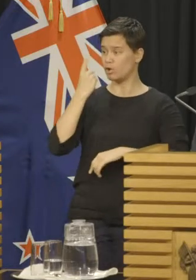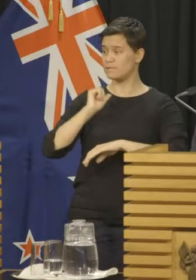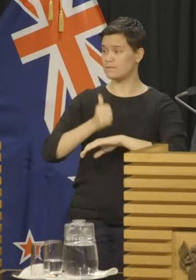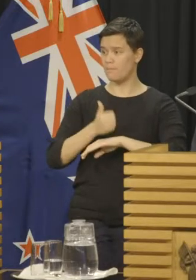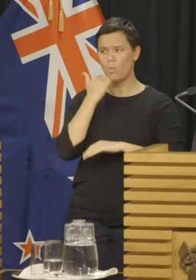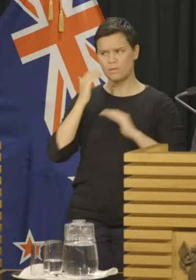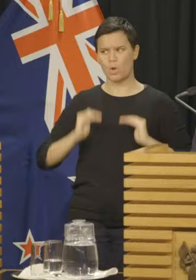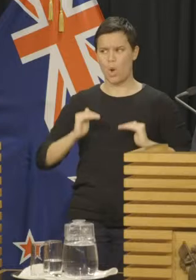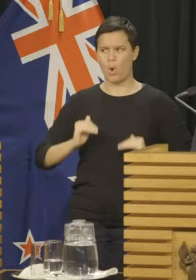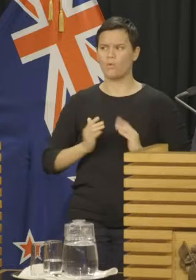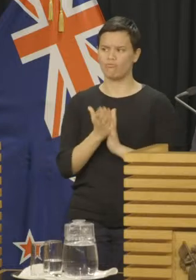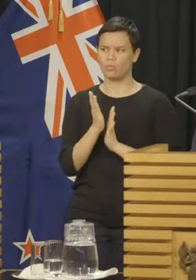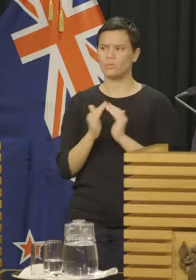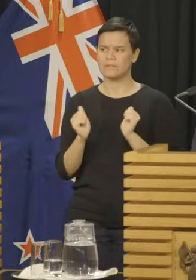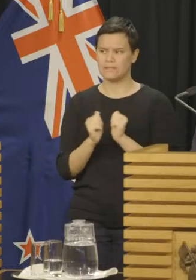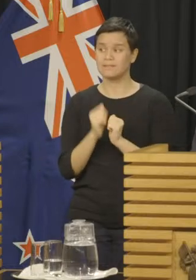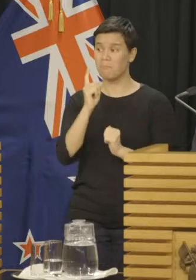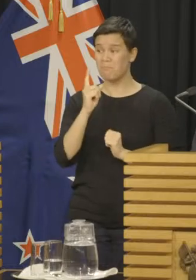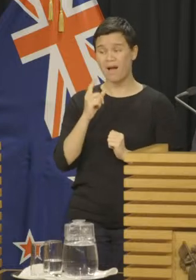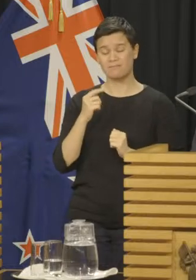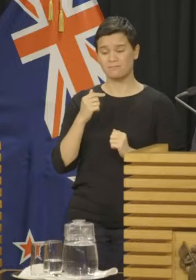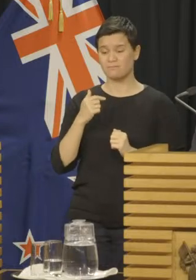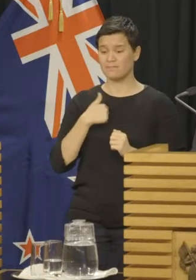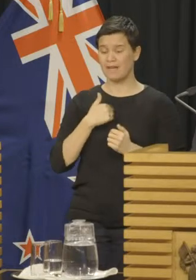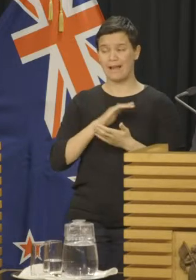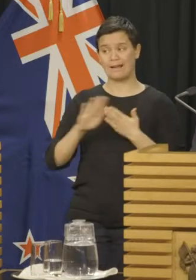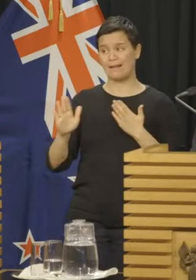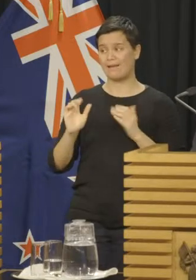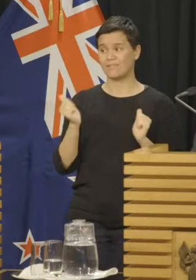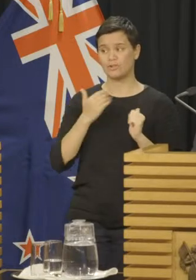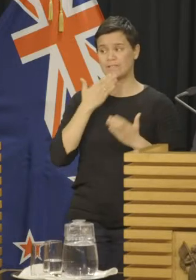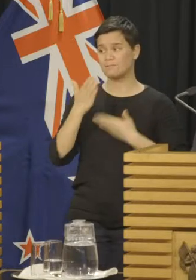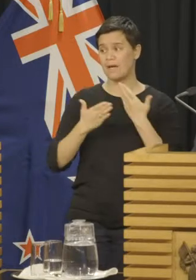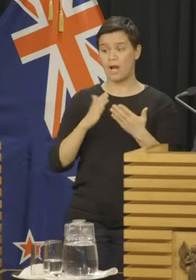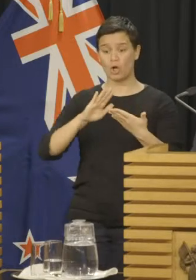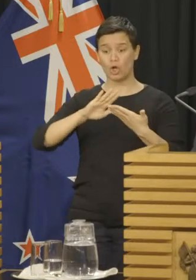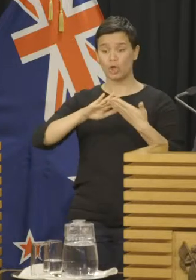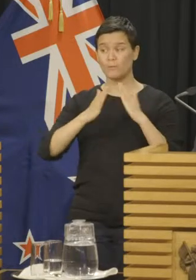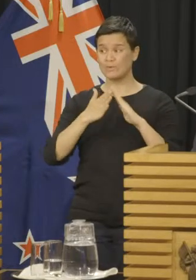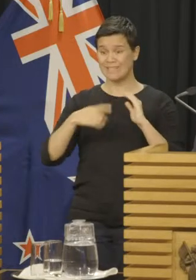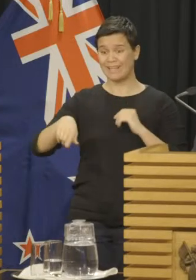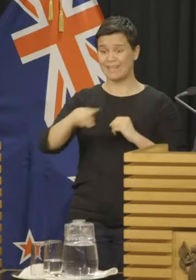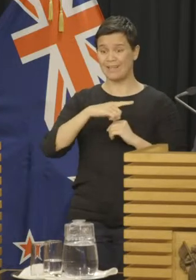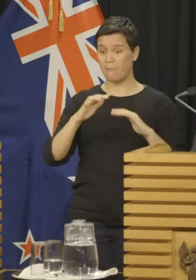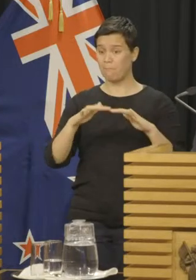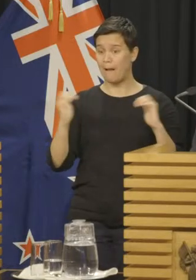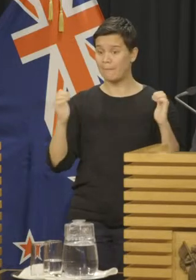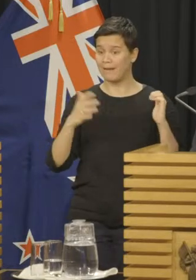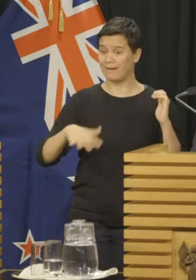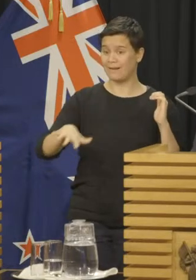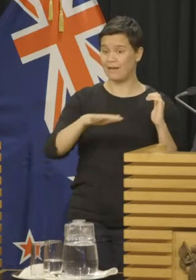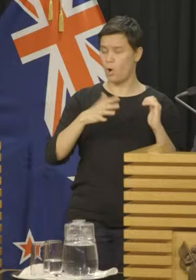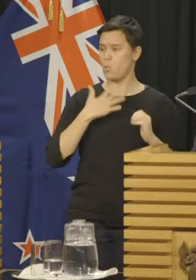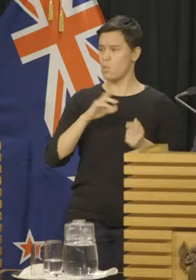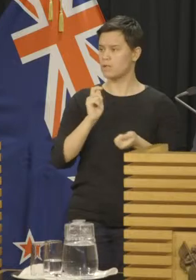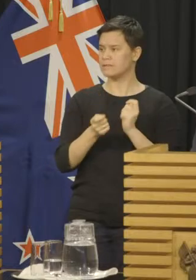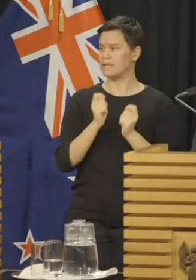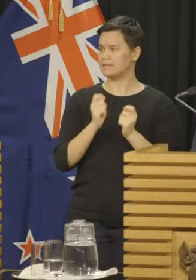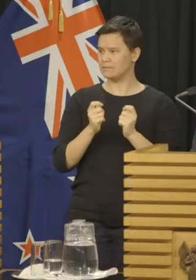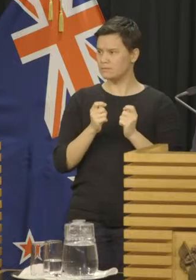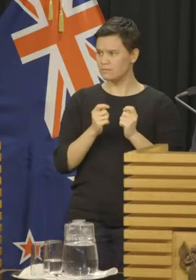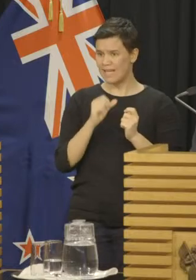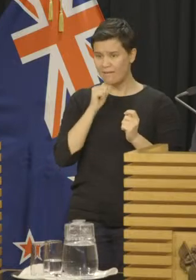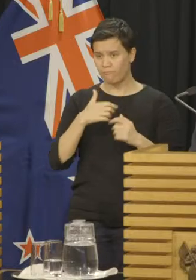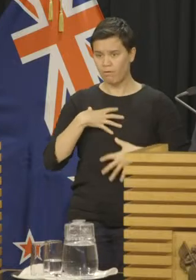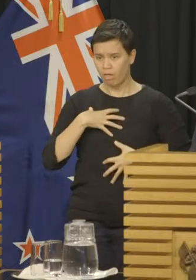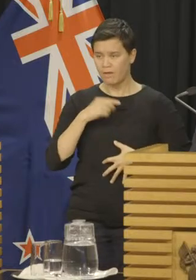week, we've made it very clear we expect to see testing around the community more at that 4,000 a day level. I do get a